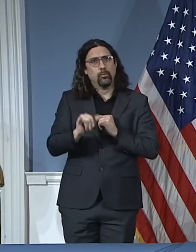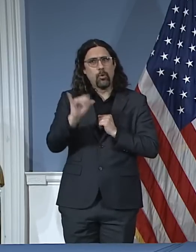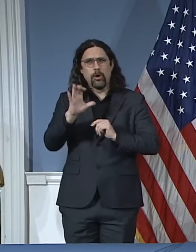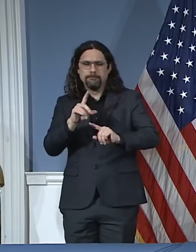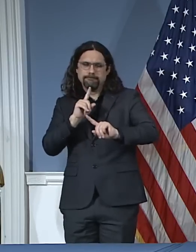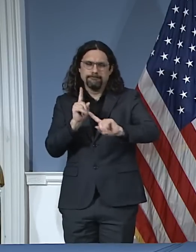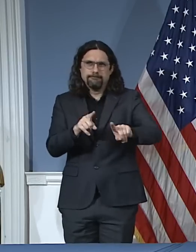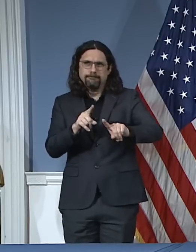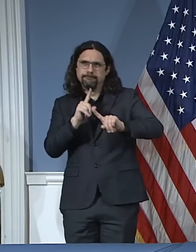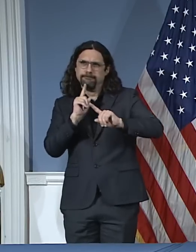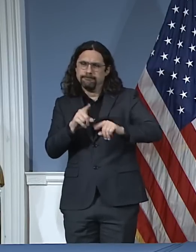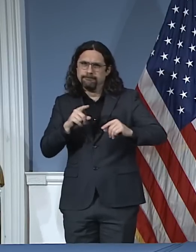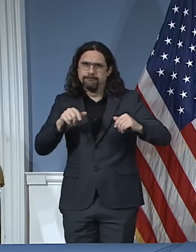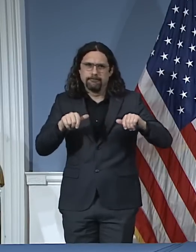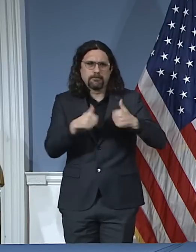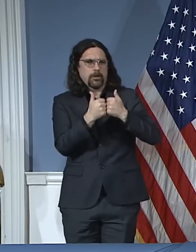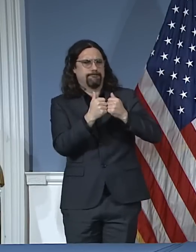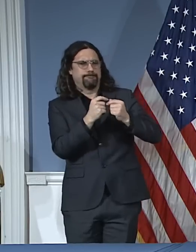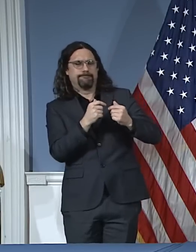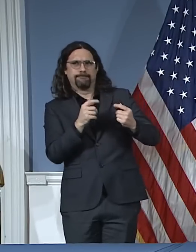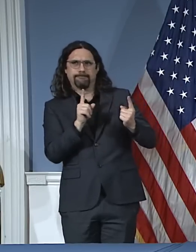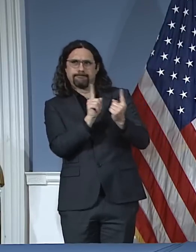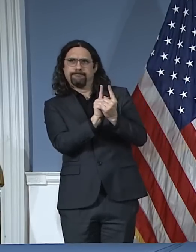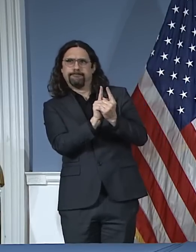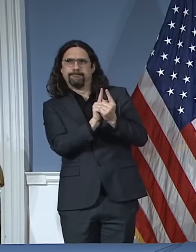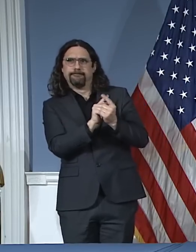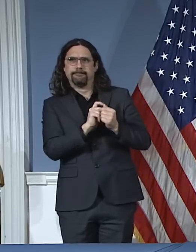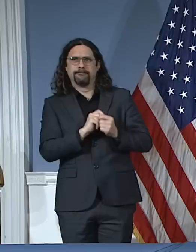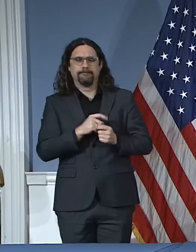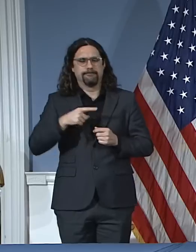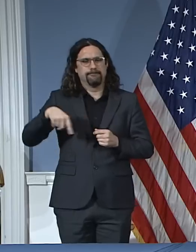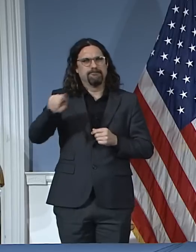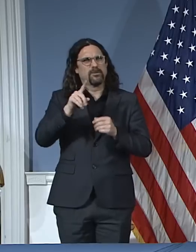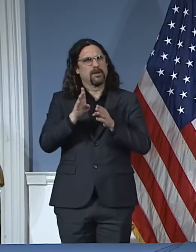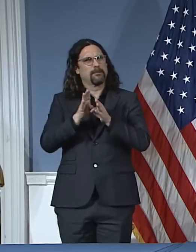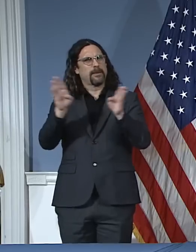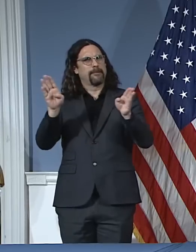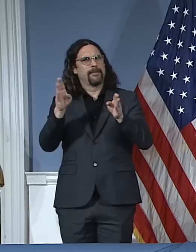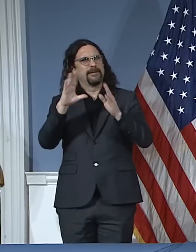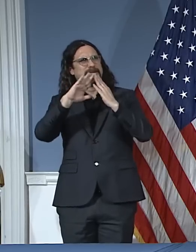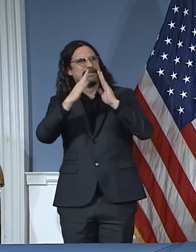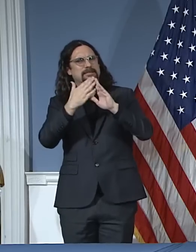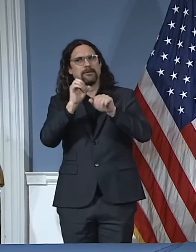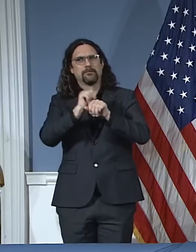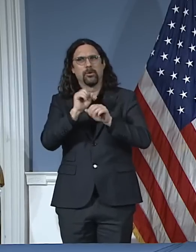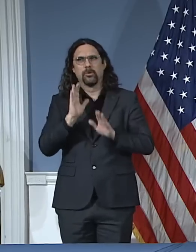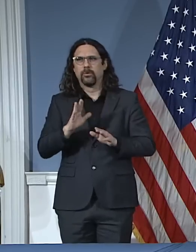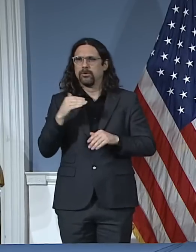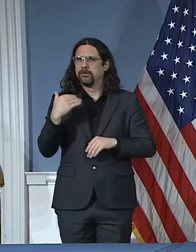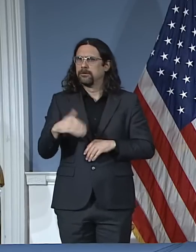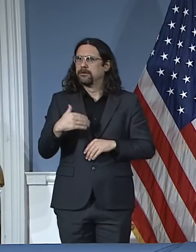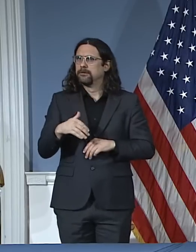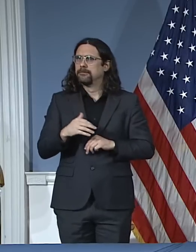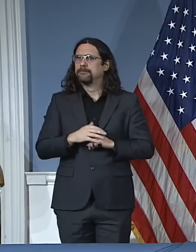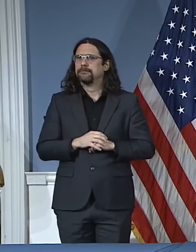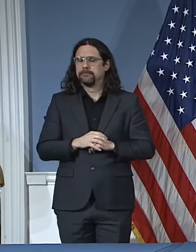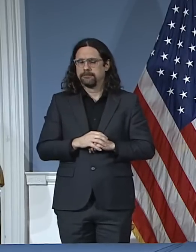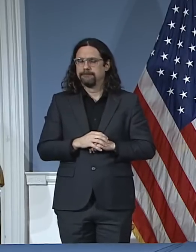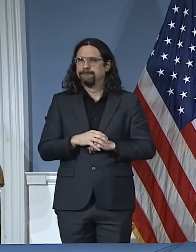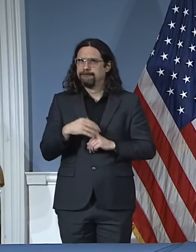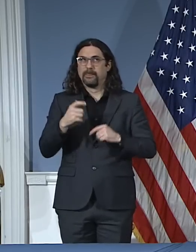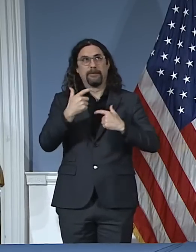stepping up. And I'm inspired because I believe if there's one place on earth that has the ingenuity